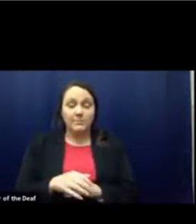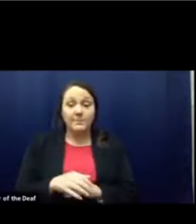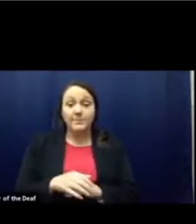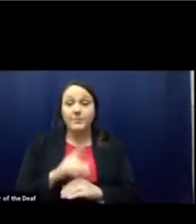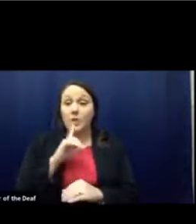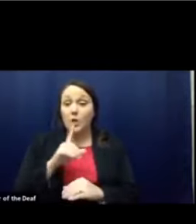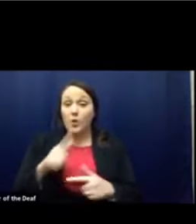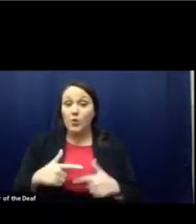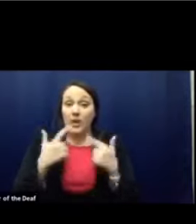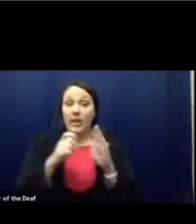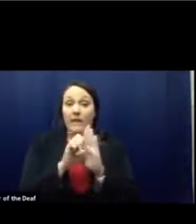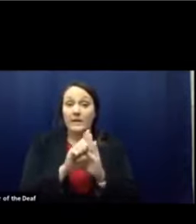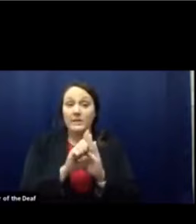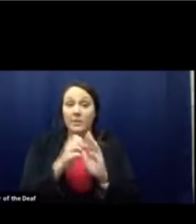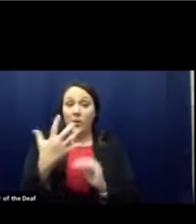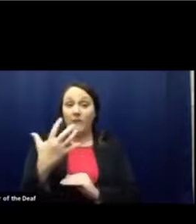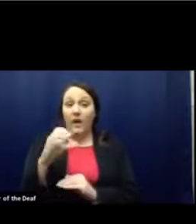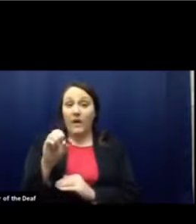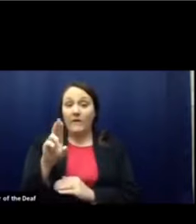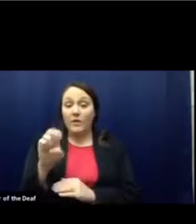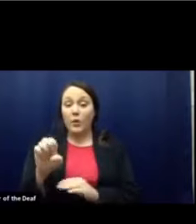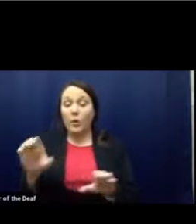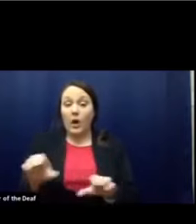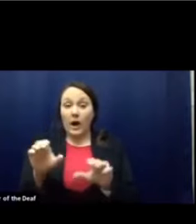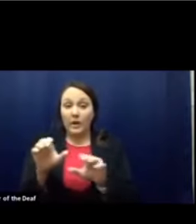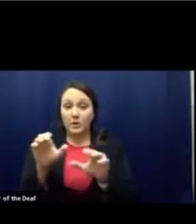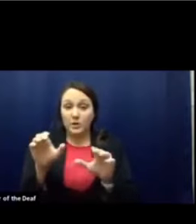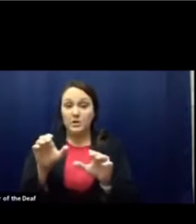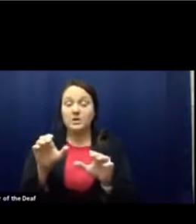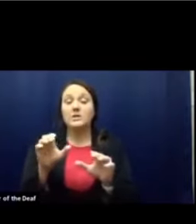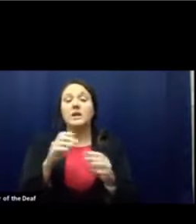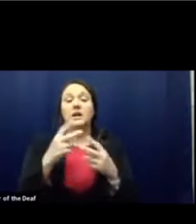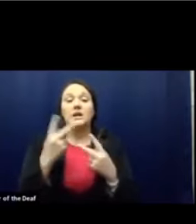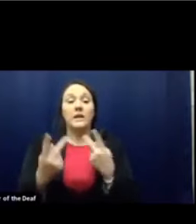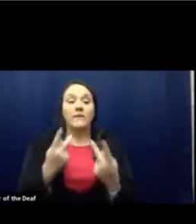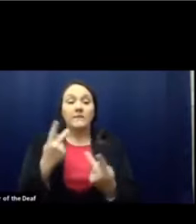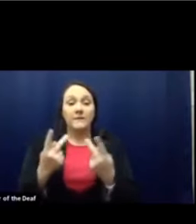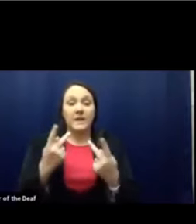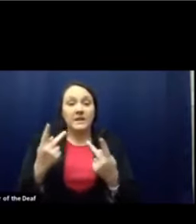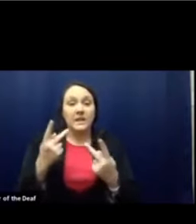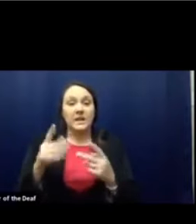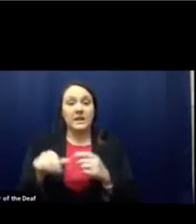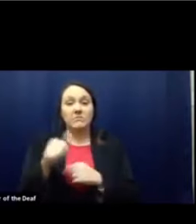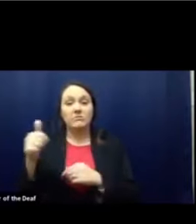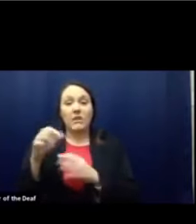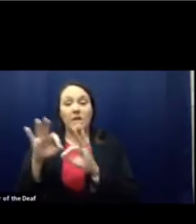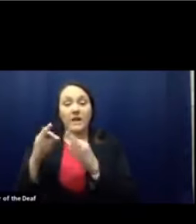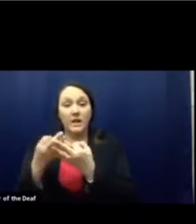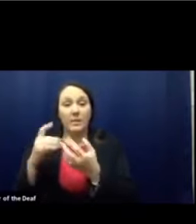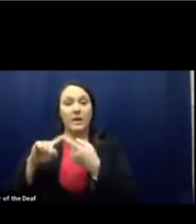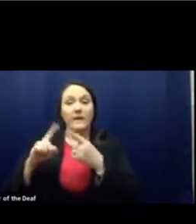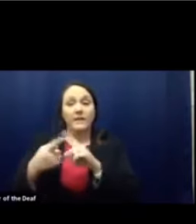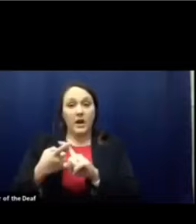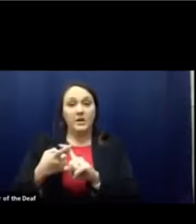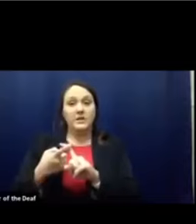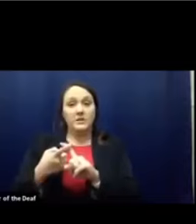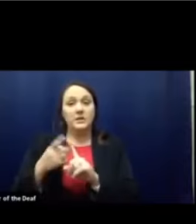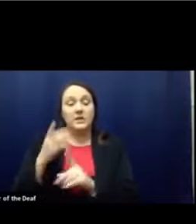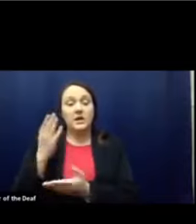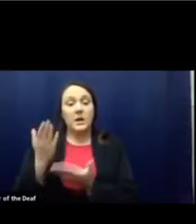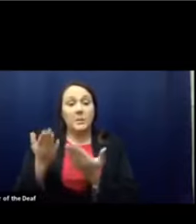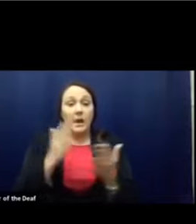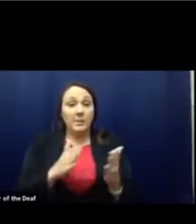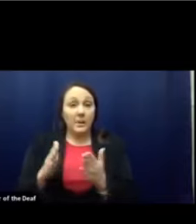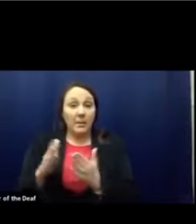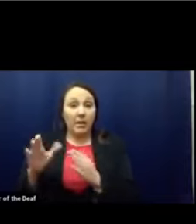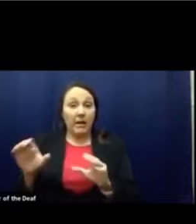life example of putting the five core actions into play is visiting extended family or friends. This is something you may be planning to